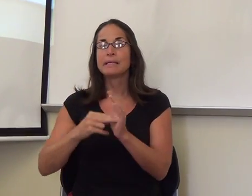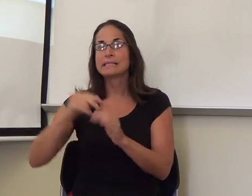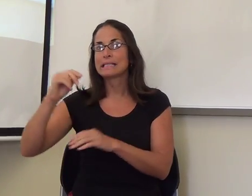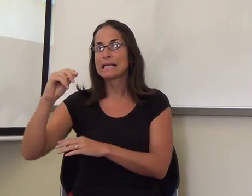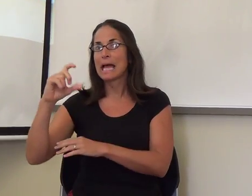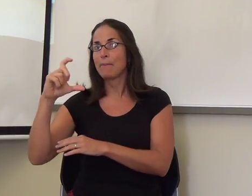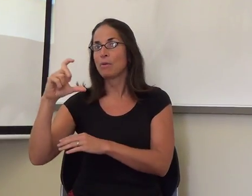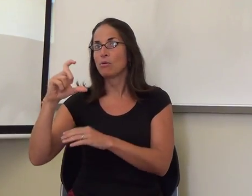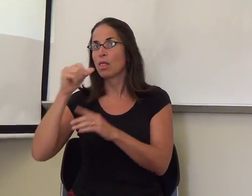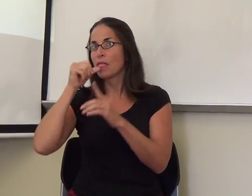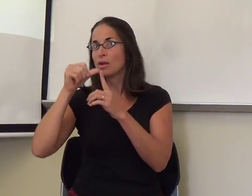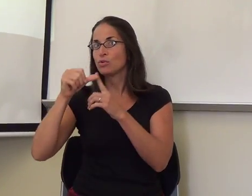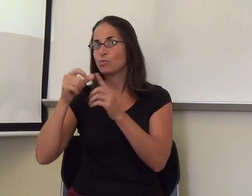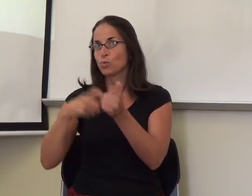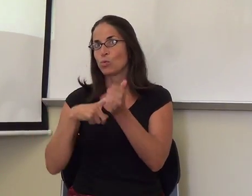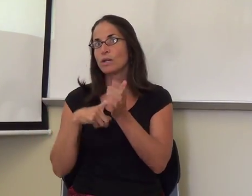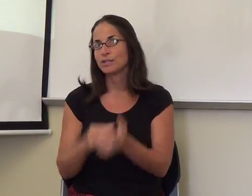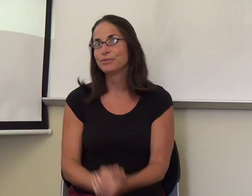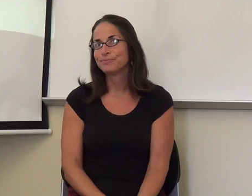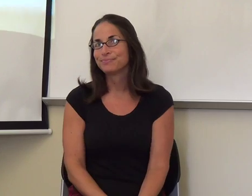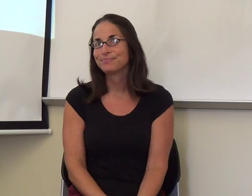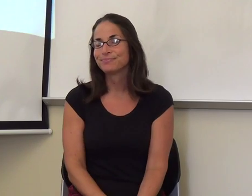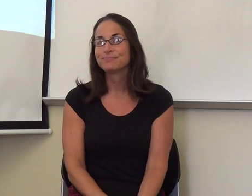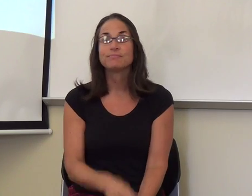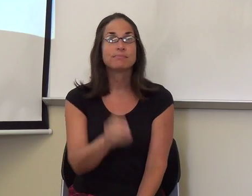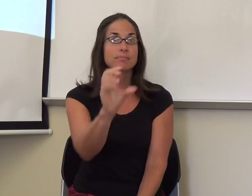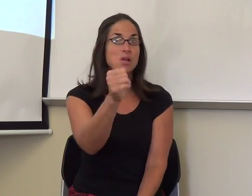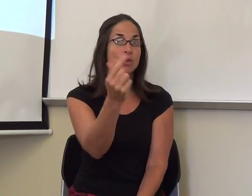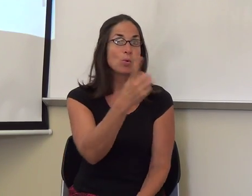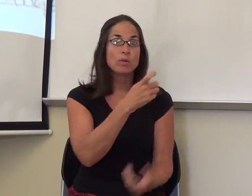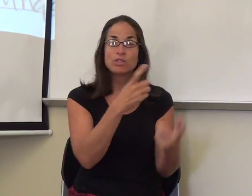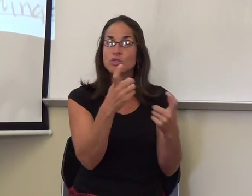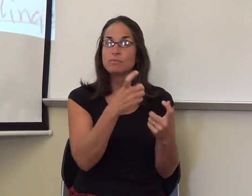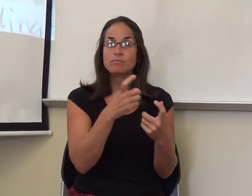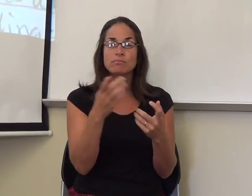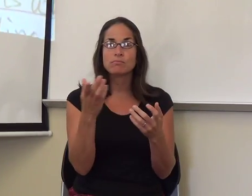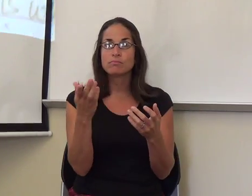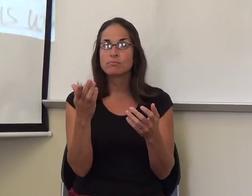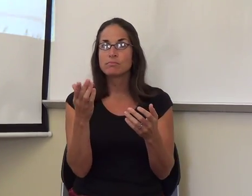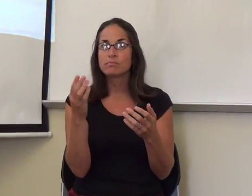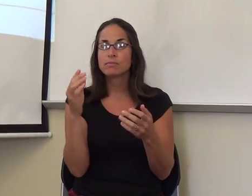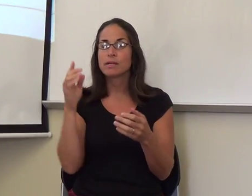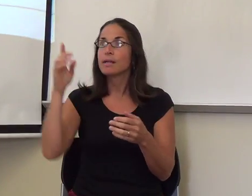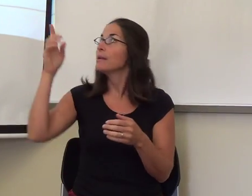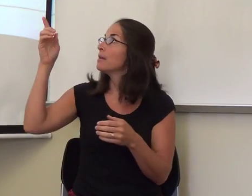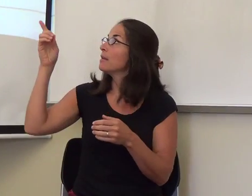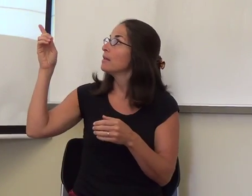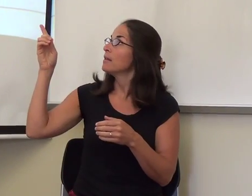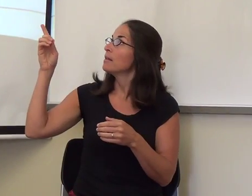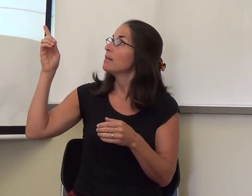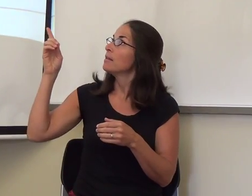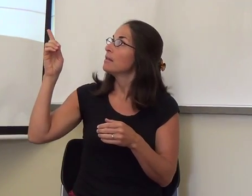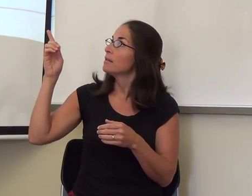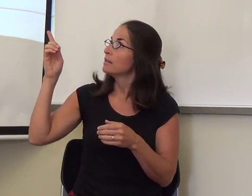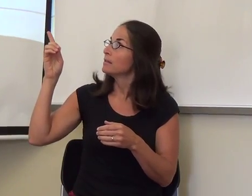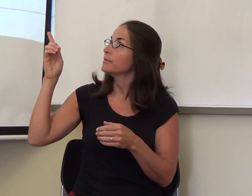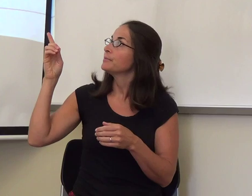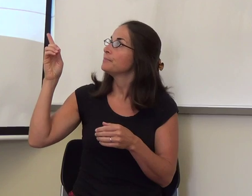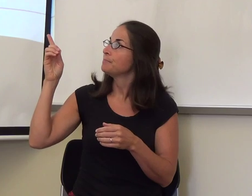yeah. Anybody else have a question about one of So we can these? become comfortable. Here's what this is what I had for